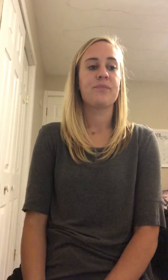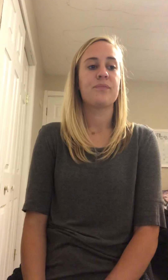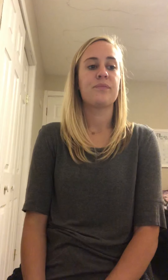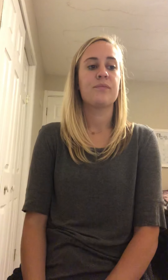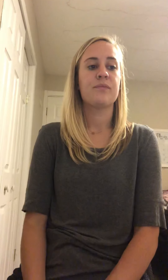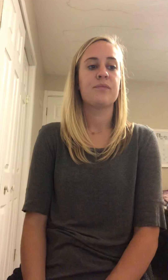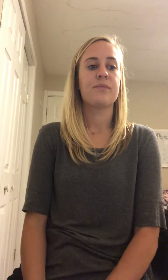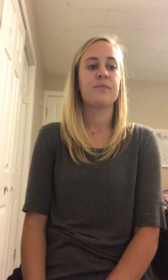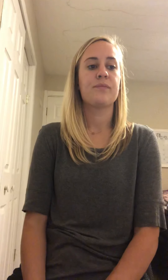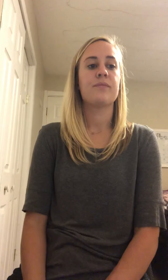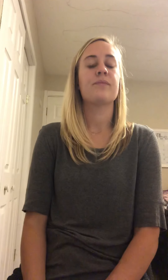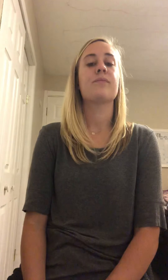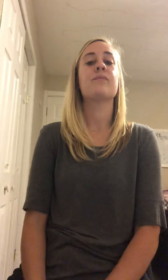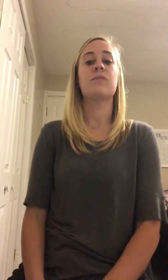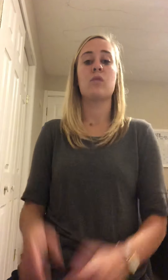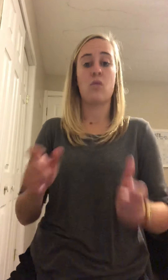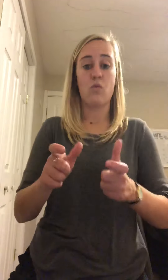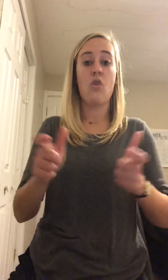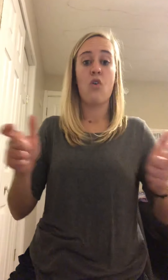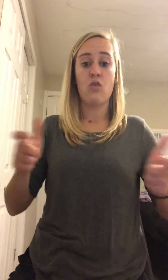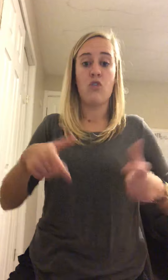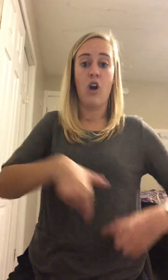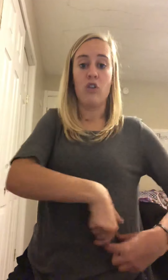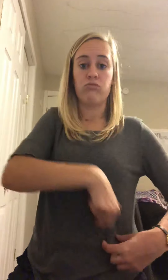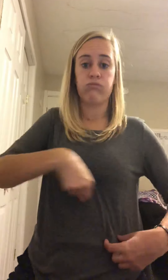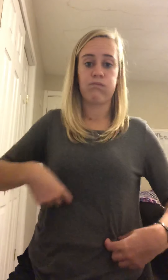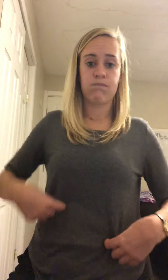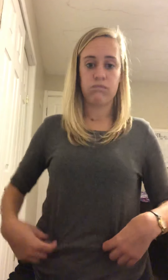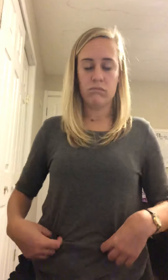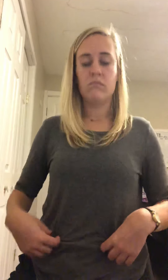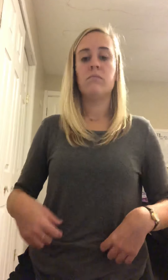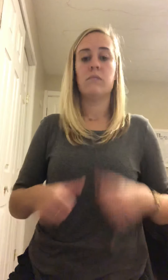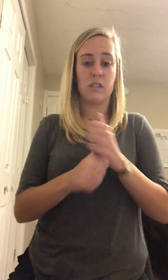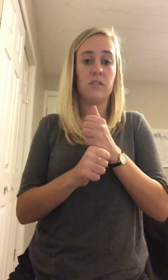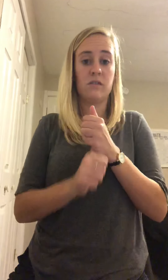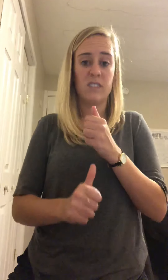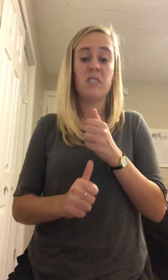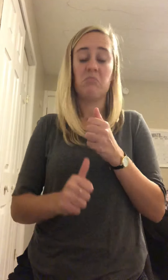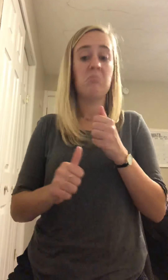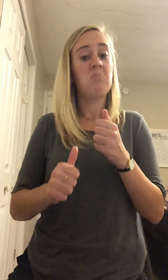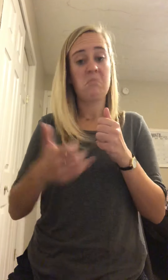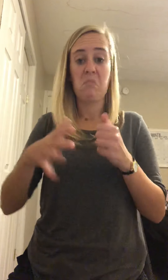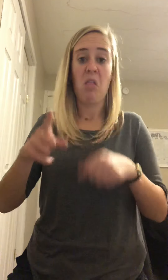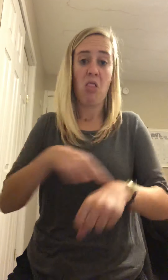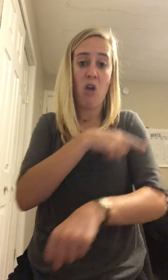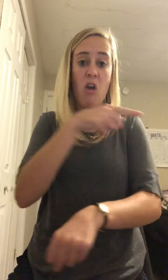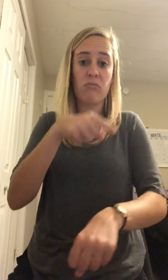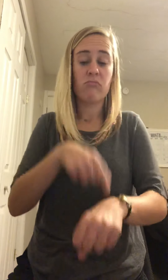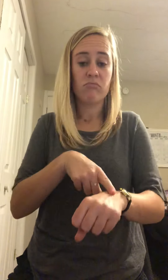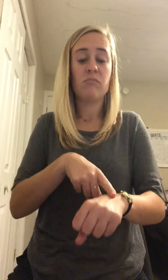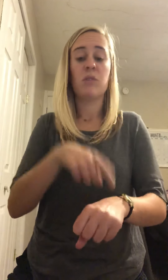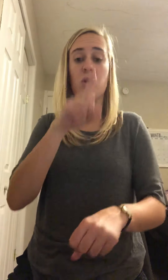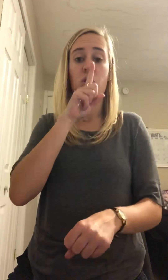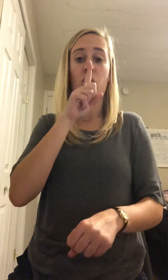In the large intestines, feces spends quite a bit of time and is in contact relatively closely with the walls of your large